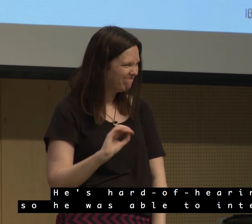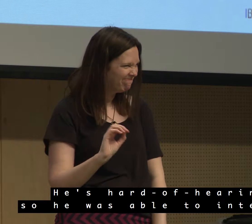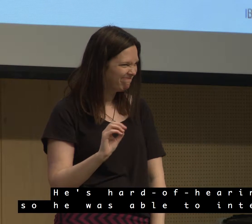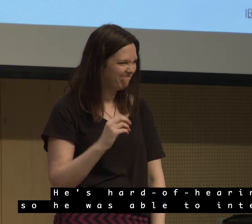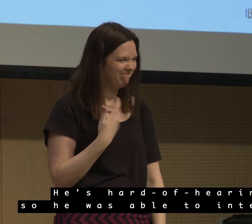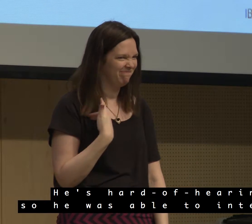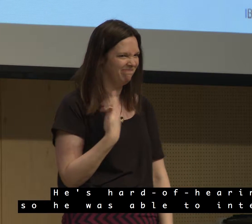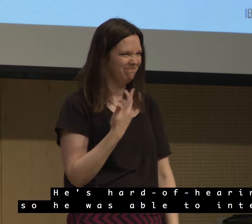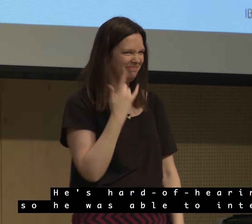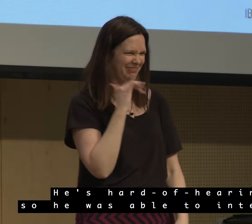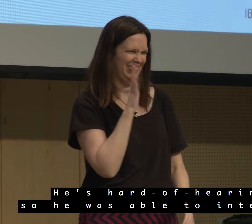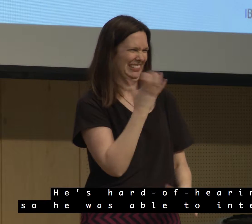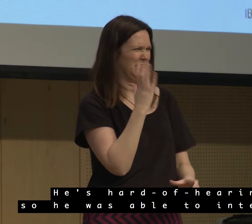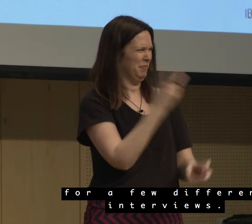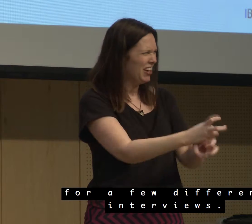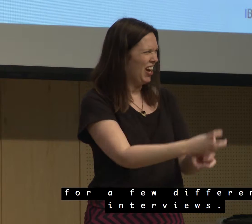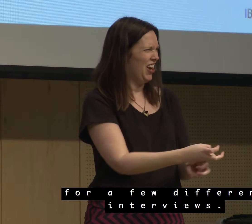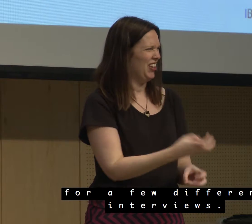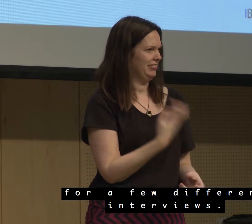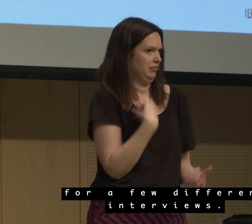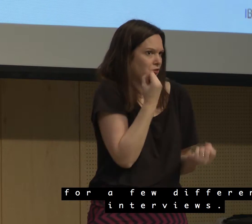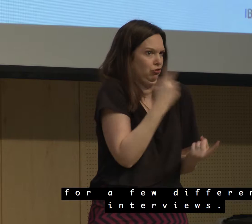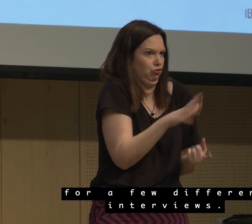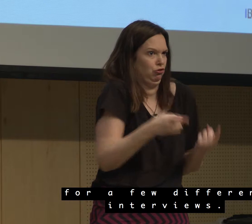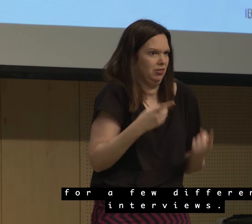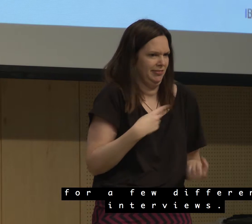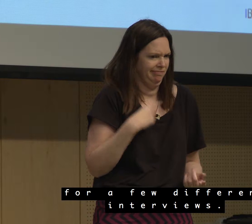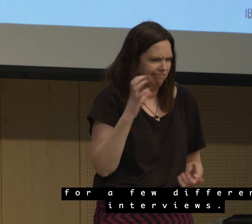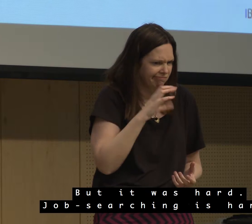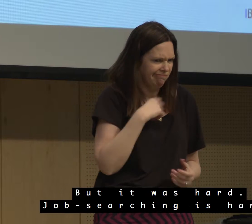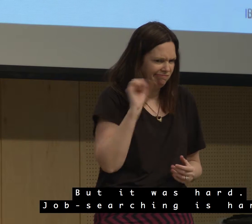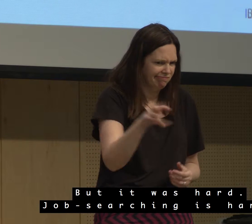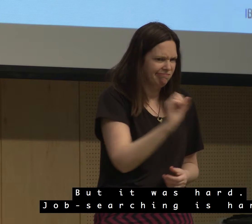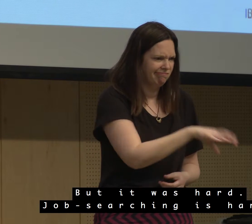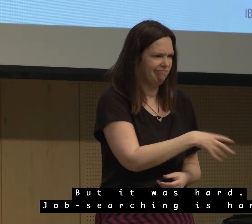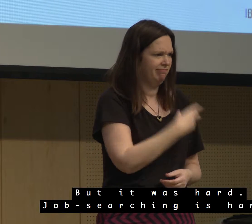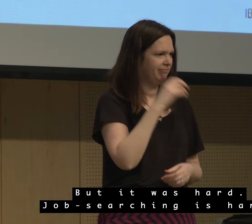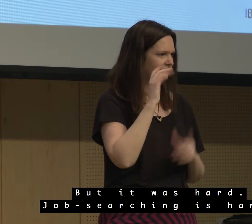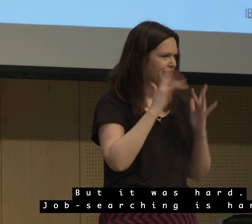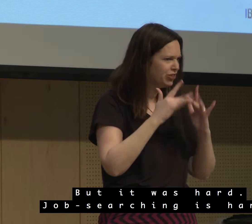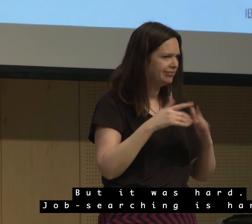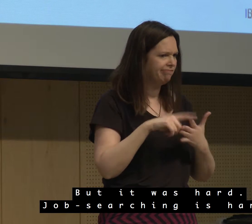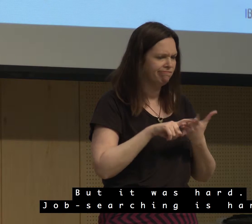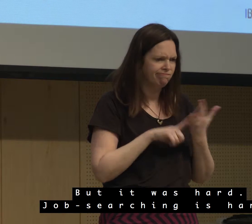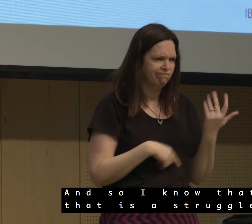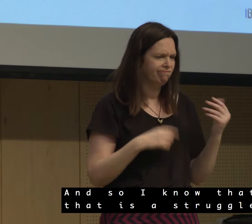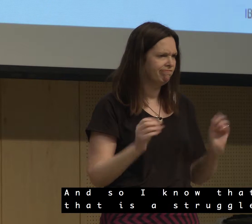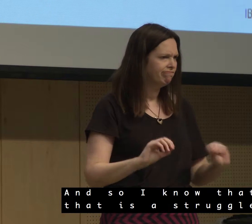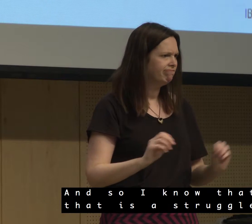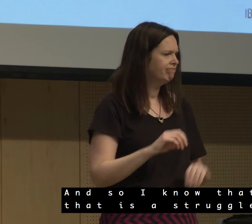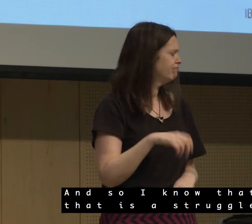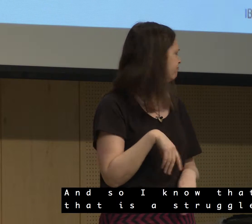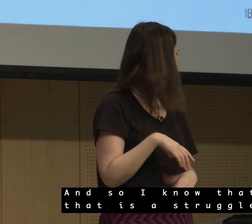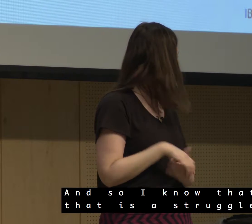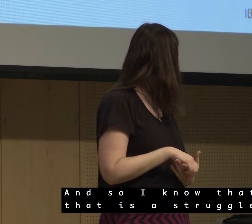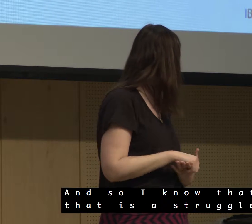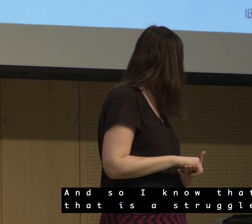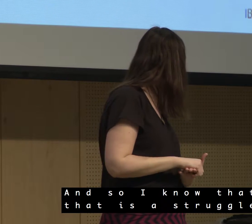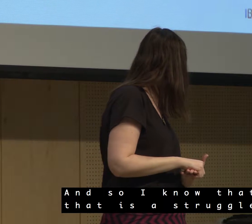of hearing, so he was able to interpret for a few different interviews. But it was hard. Job searching is hard, and so I know that that is